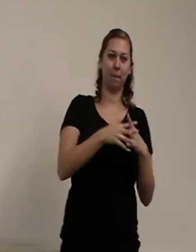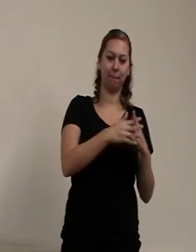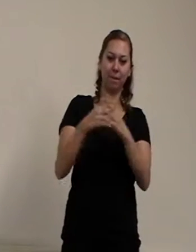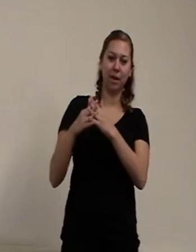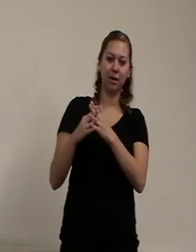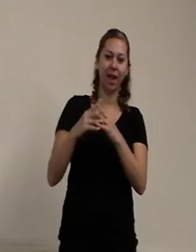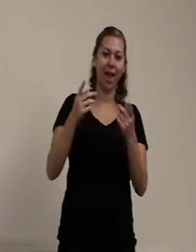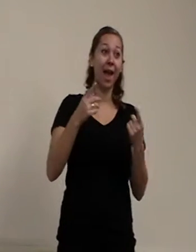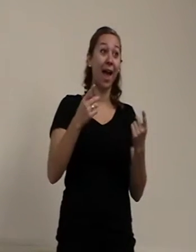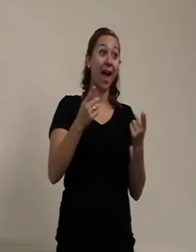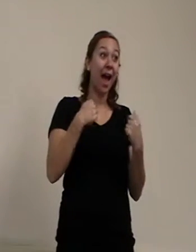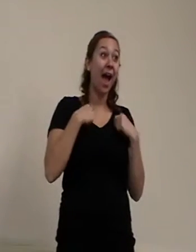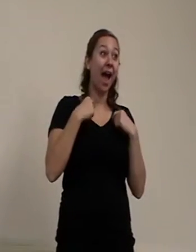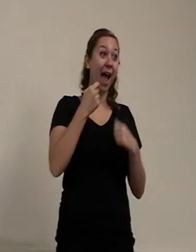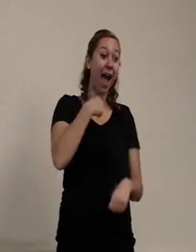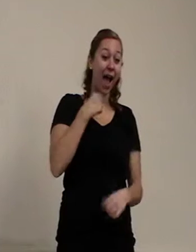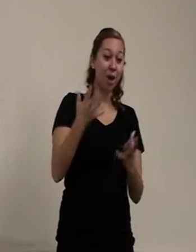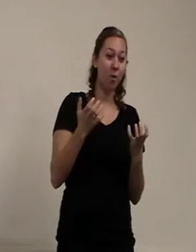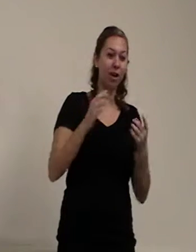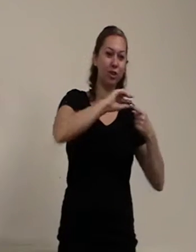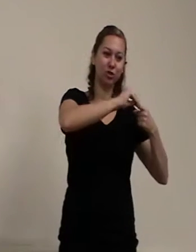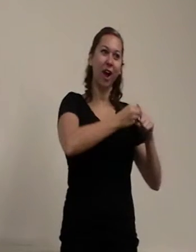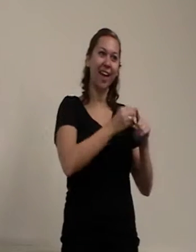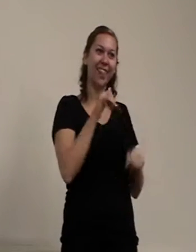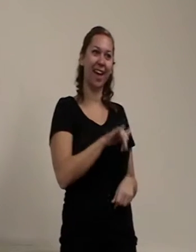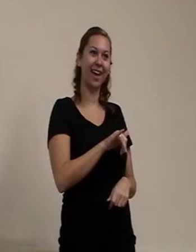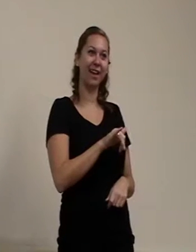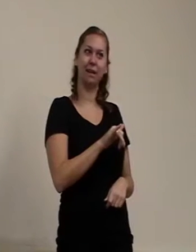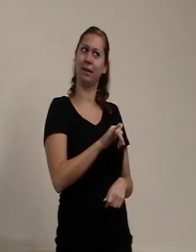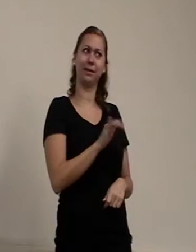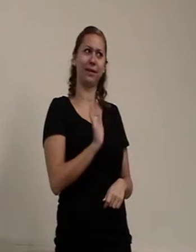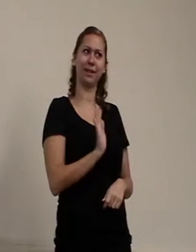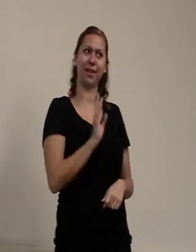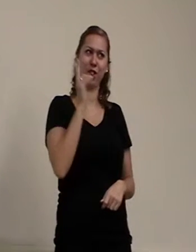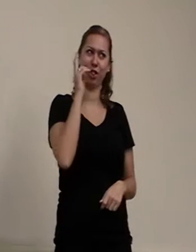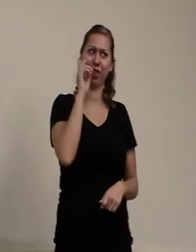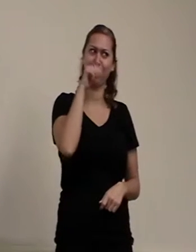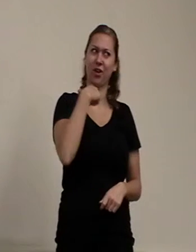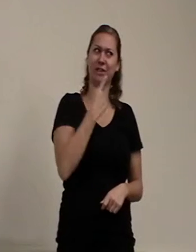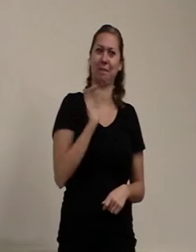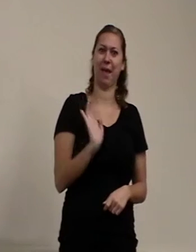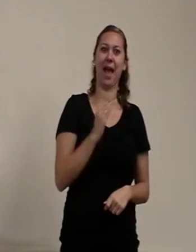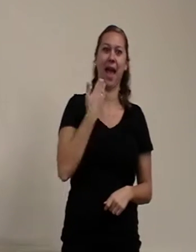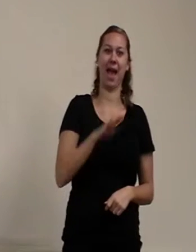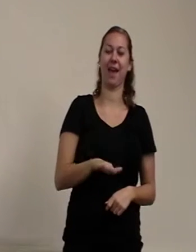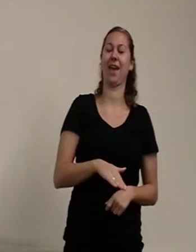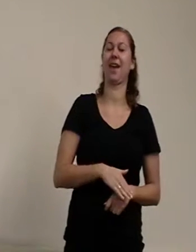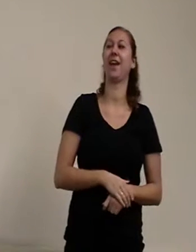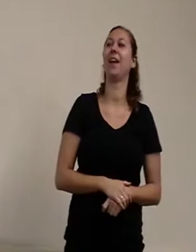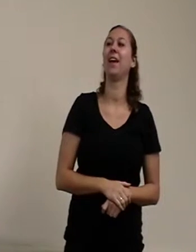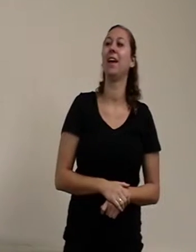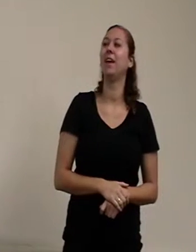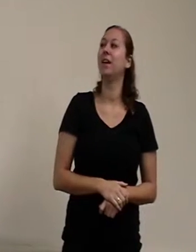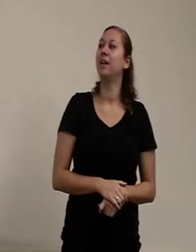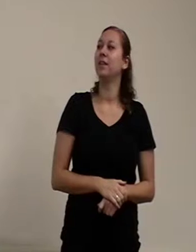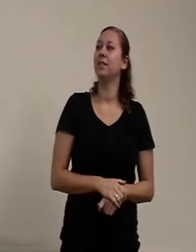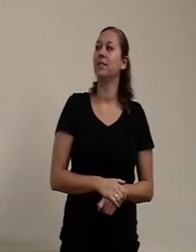try this. It looks bad. And throughout my travels, there's been a lot of that. And I will share more